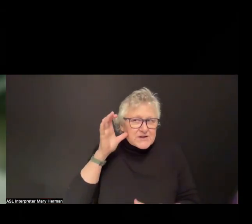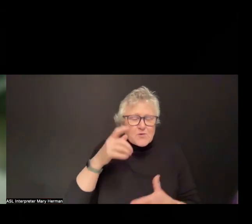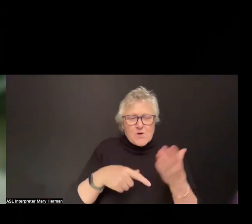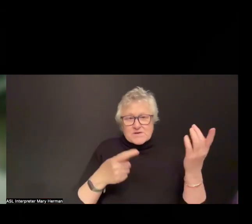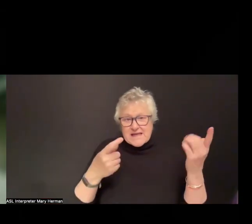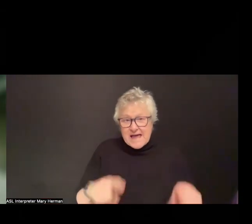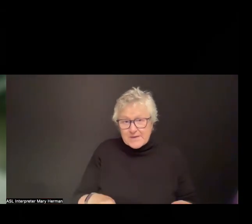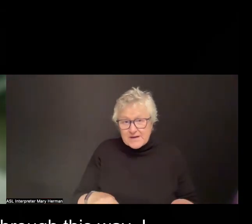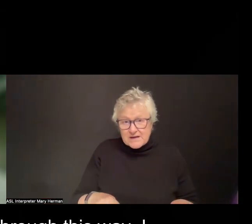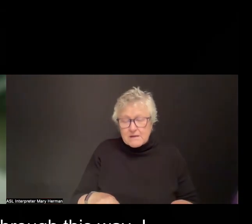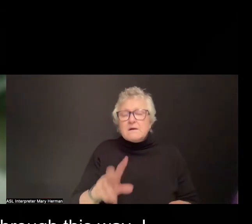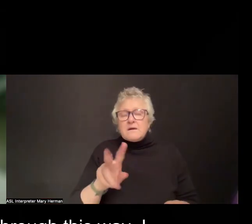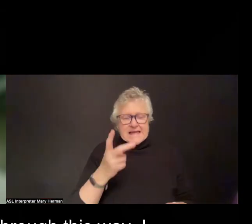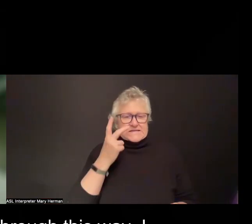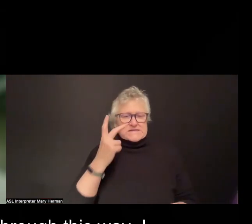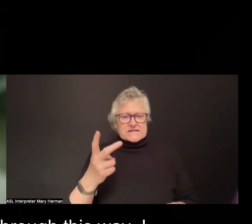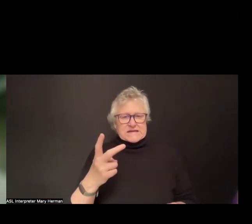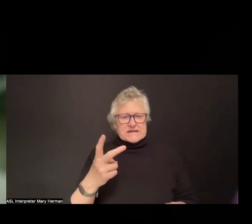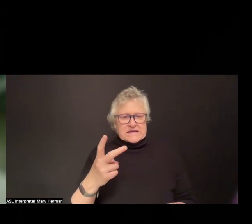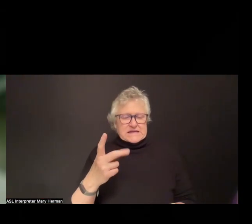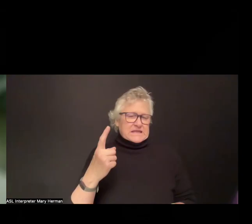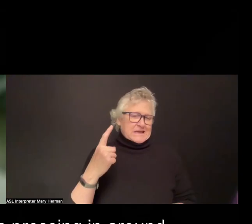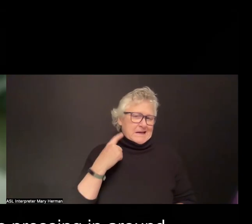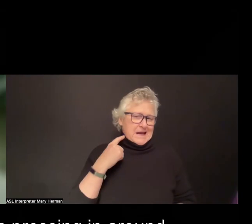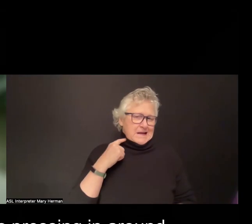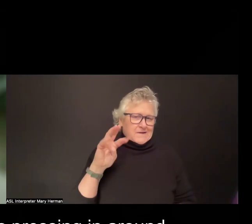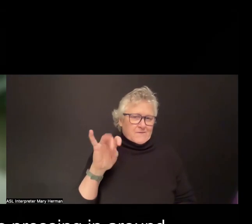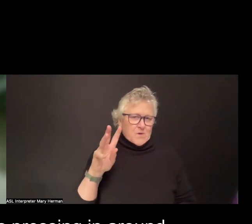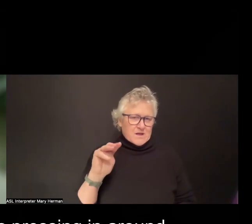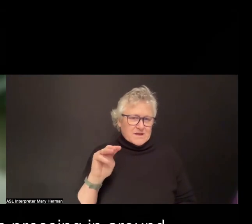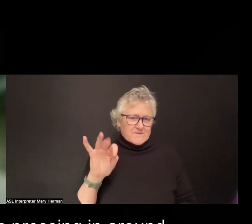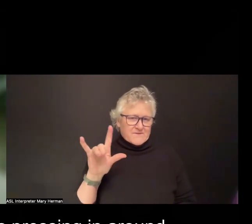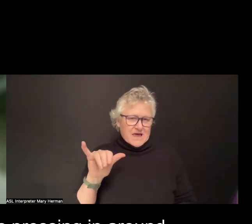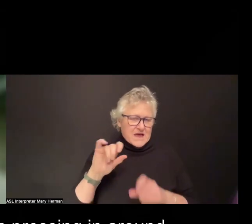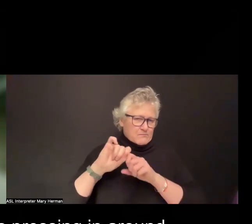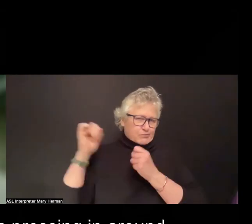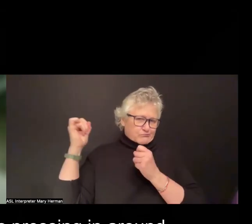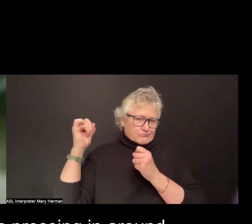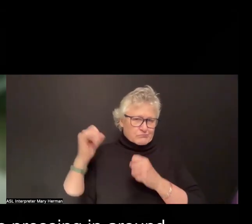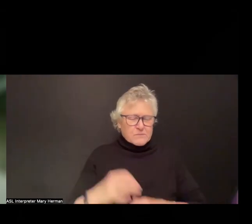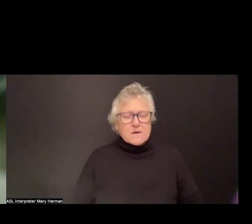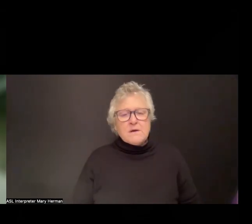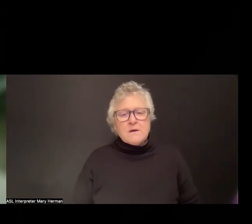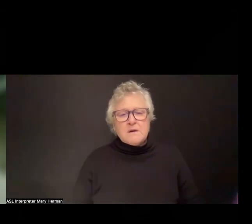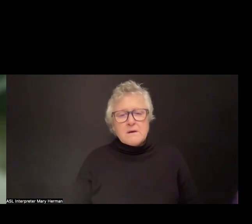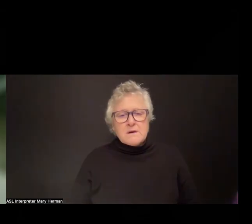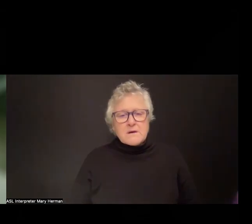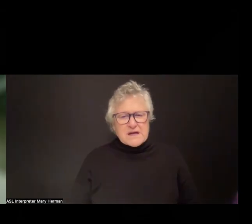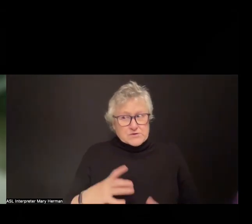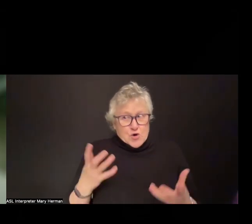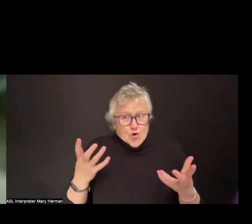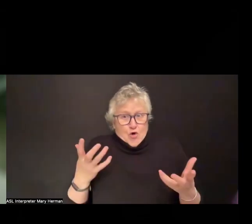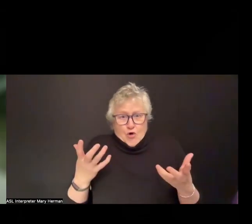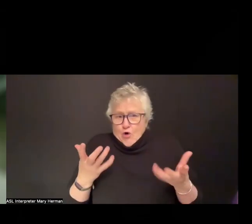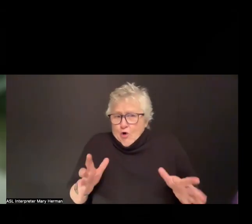Fly. "We'll never get through this way," I said. Already the bodies pressing in around us were making it hard to move. "Let's cut,"